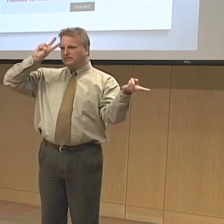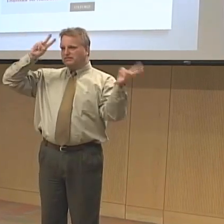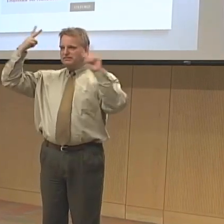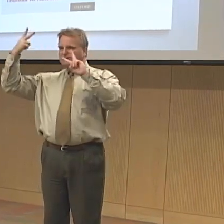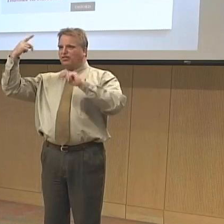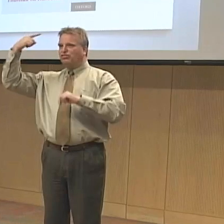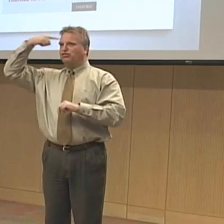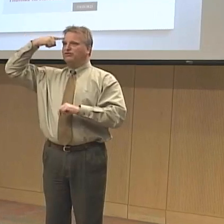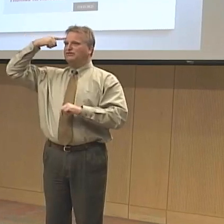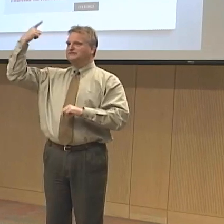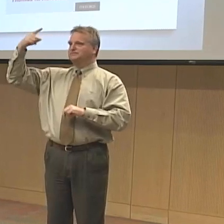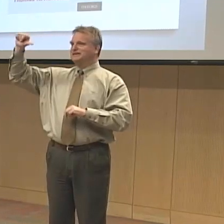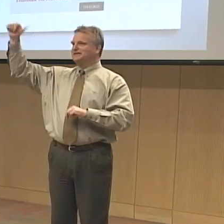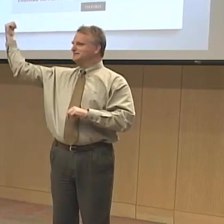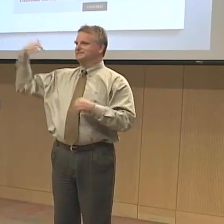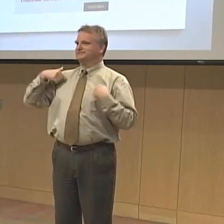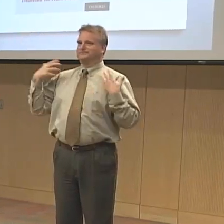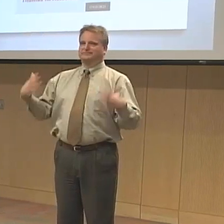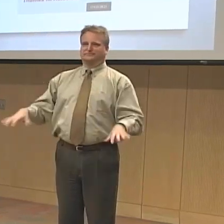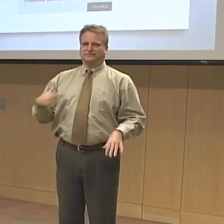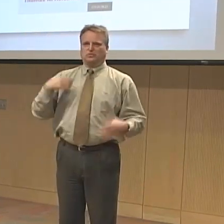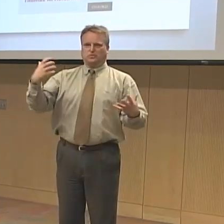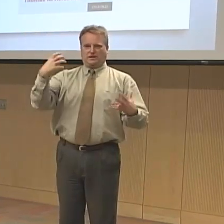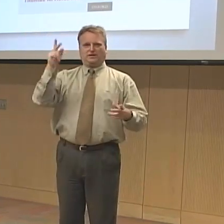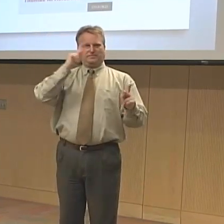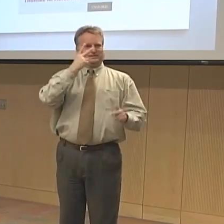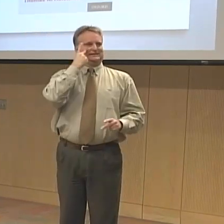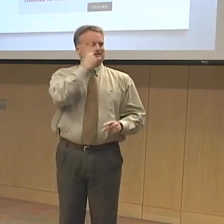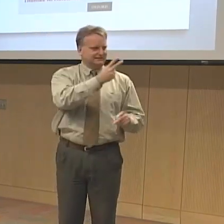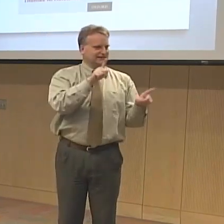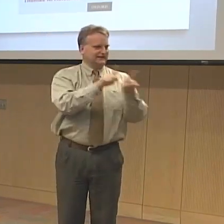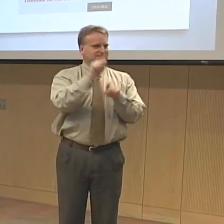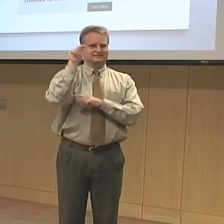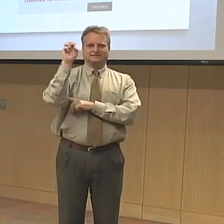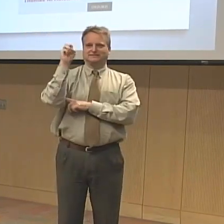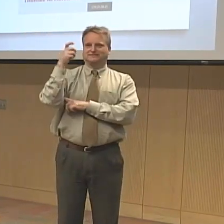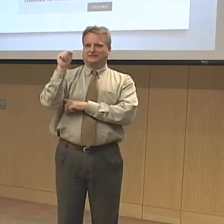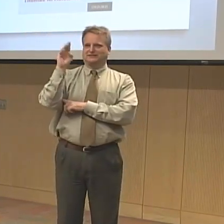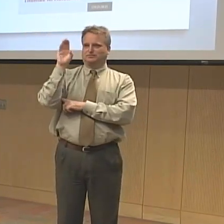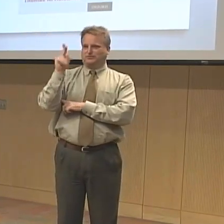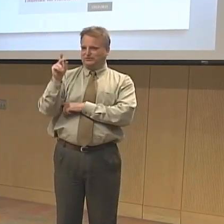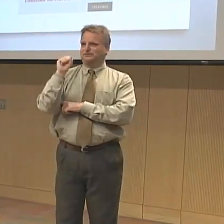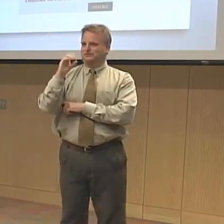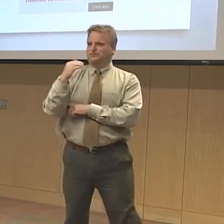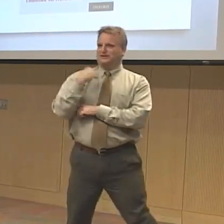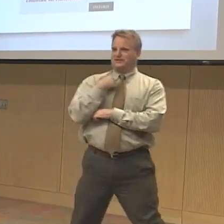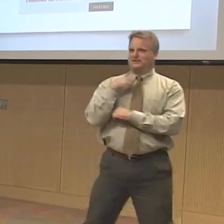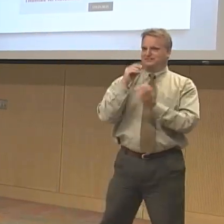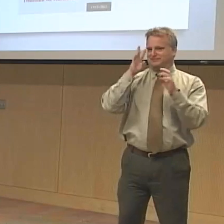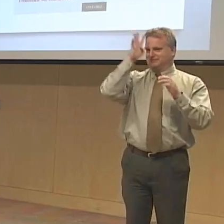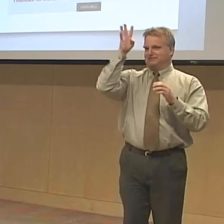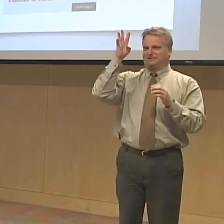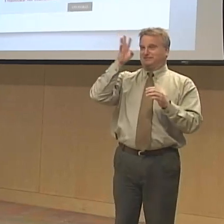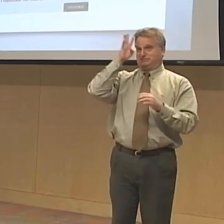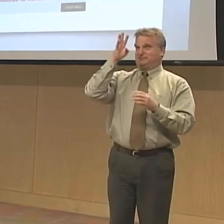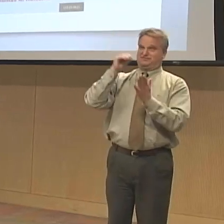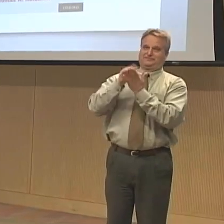And they don't want to be construed as anything else. And so I wanted people to see this as a textbook. So therefore, I came up with